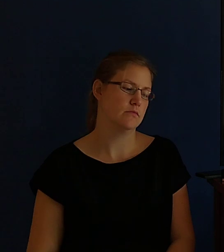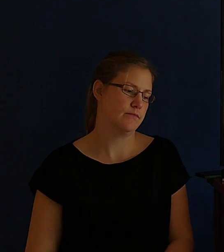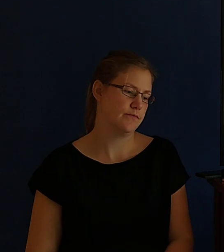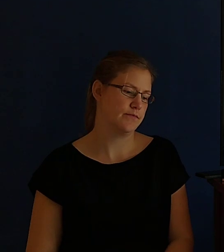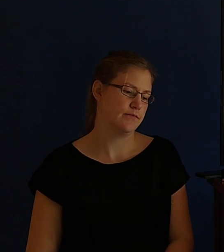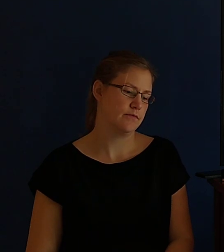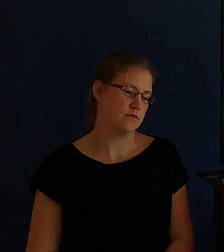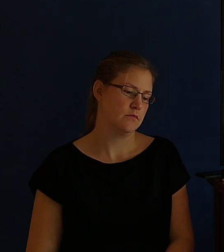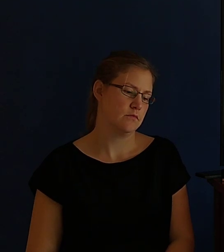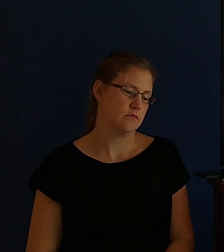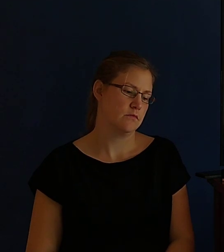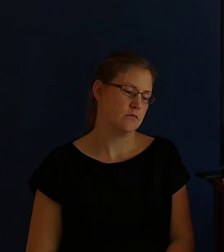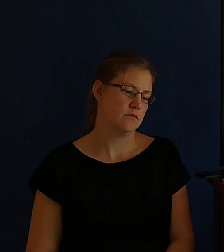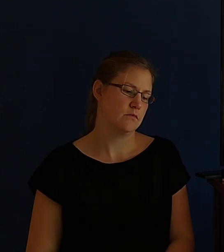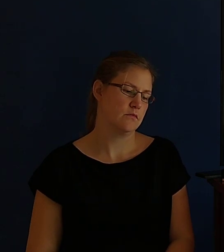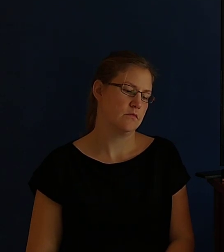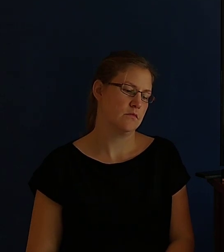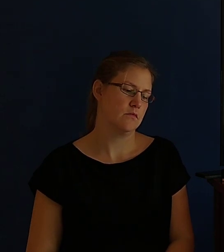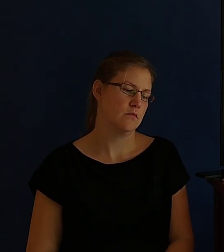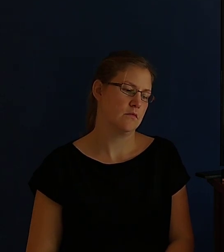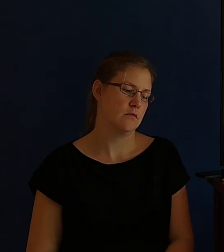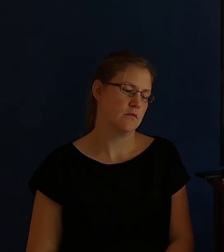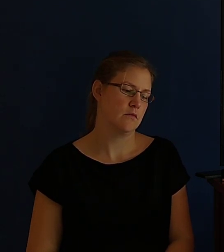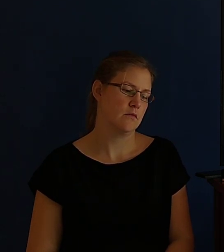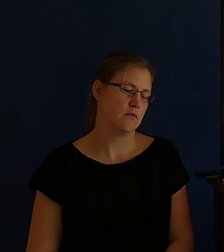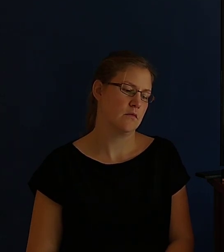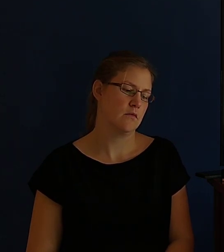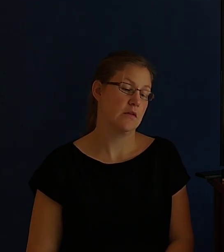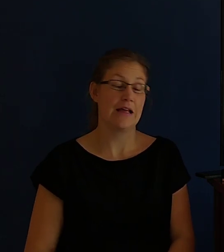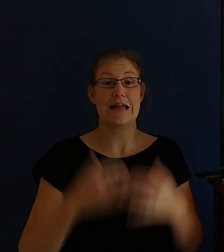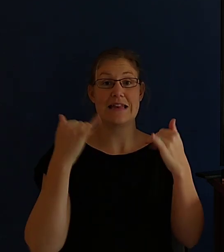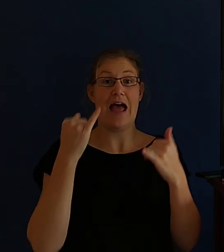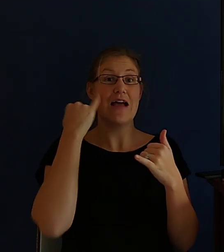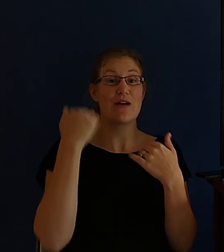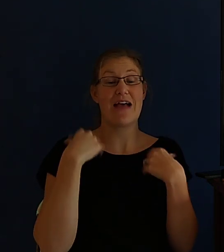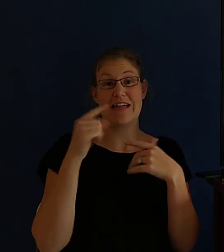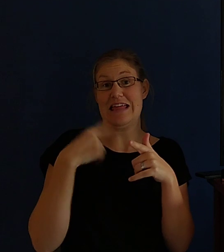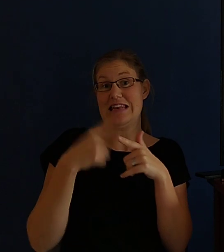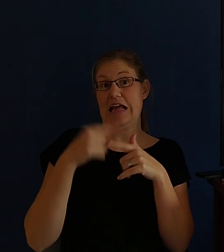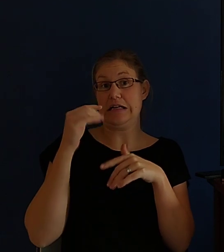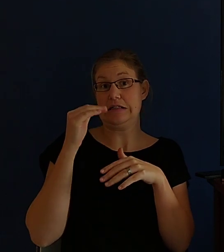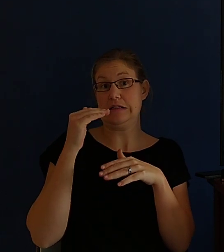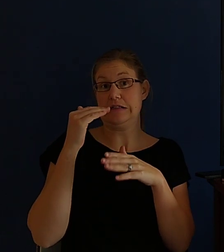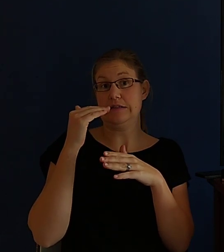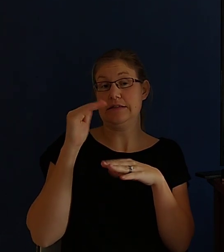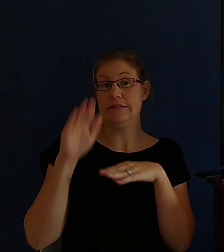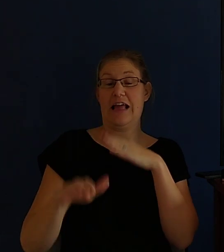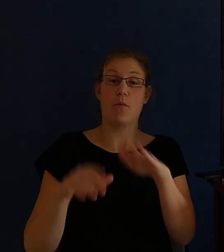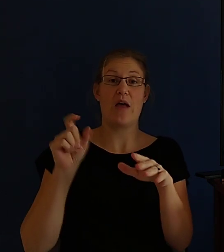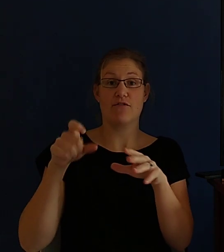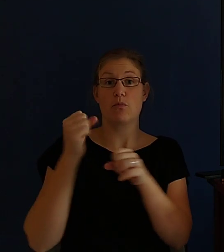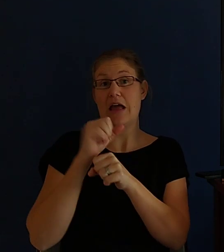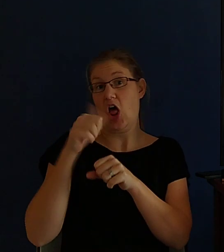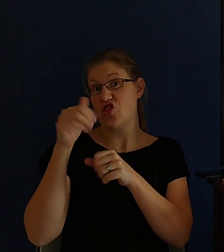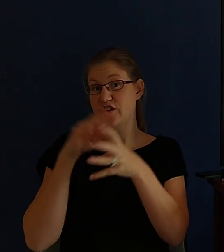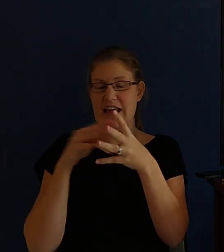Okay, now if we have the next step, we need to construct a table. Okay, but this one, it